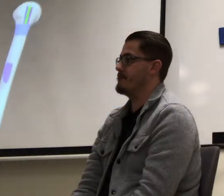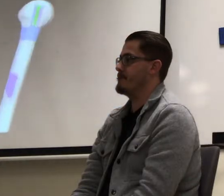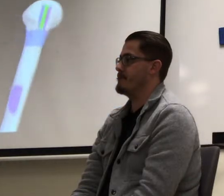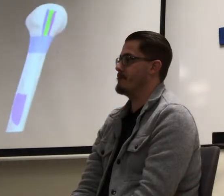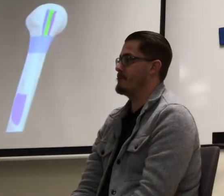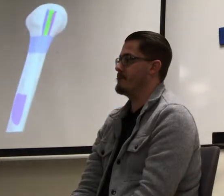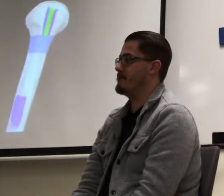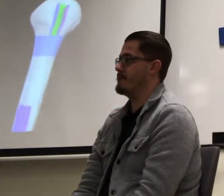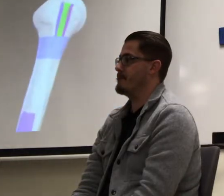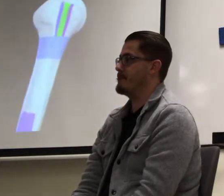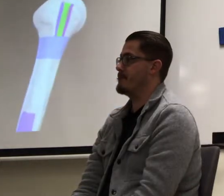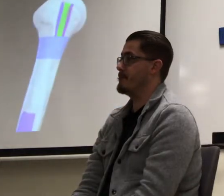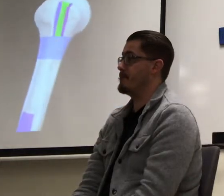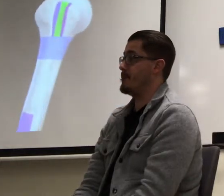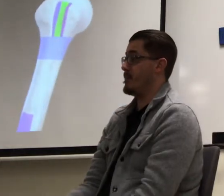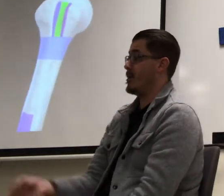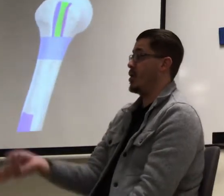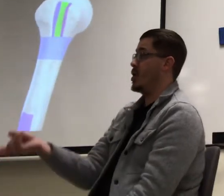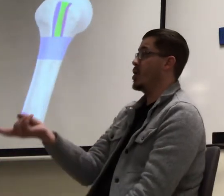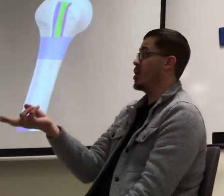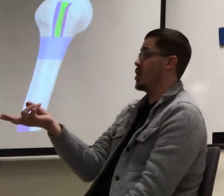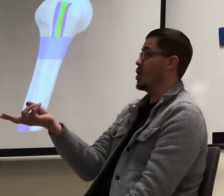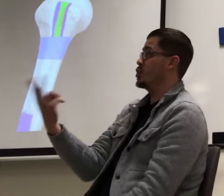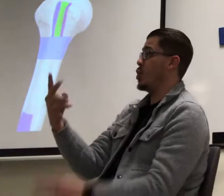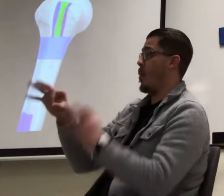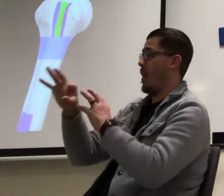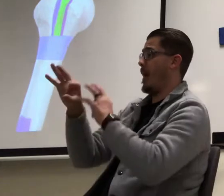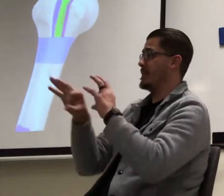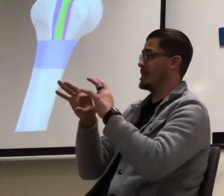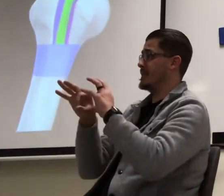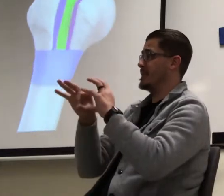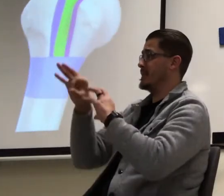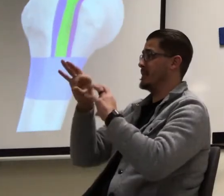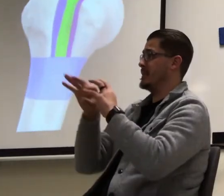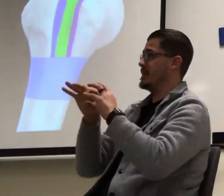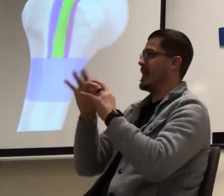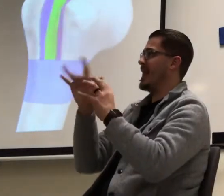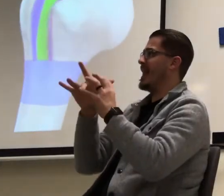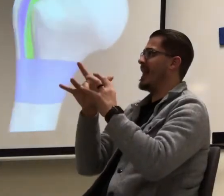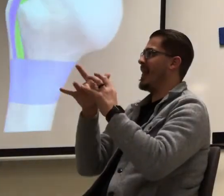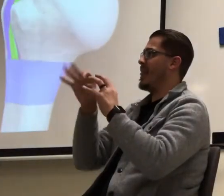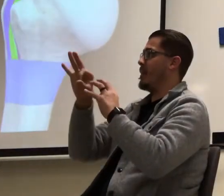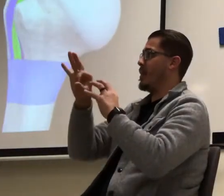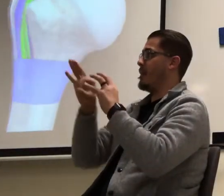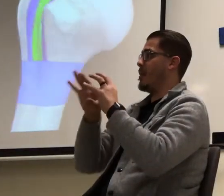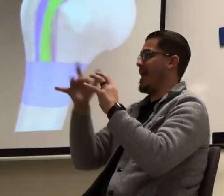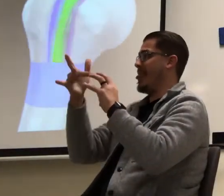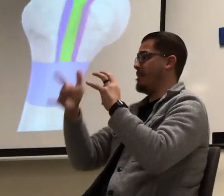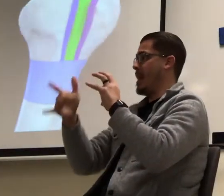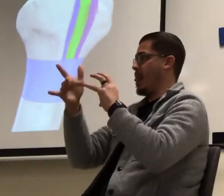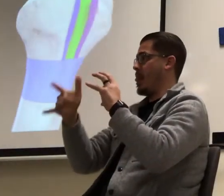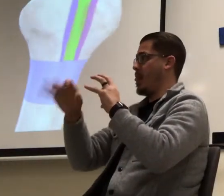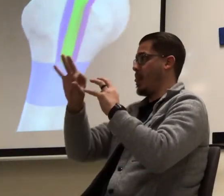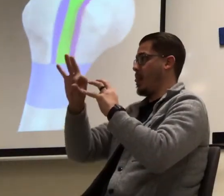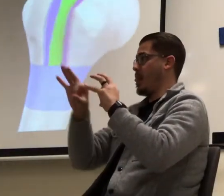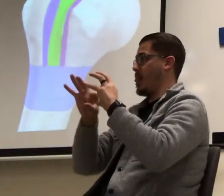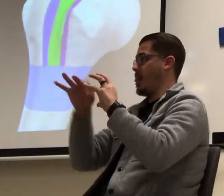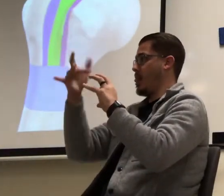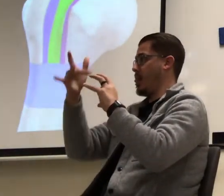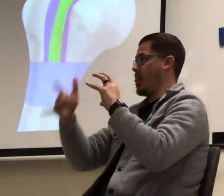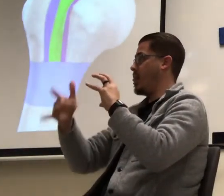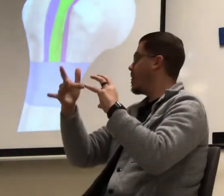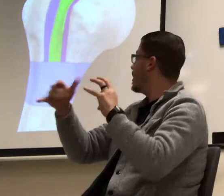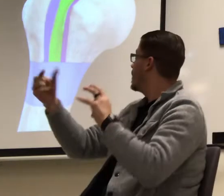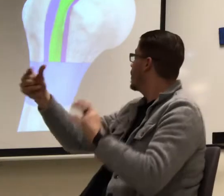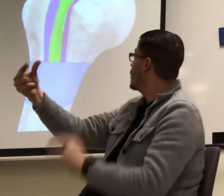The thing about those two bumps, they create a groove right in the middle, highlighted in green, between greater and lesser tubercle. What's highlighted